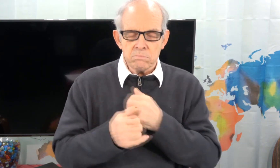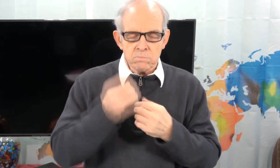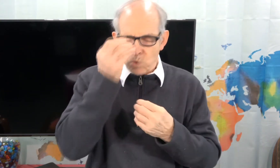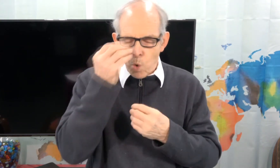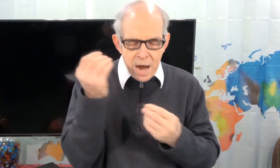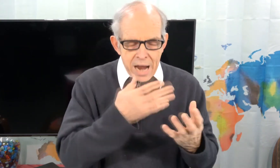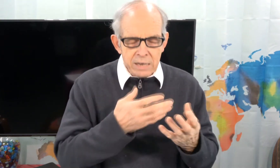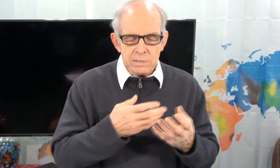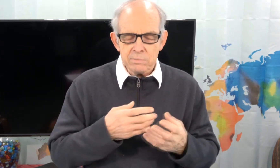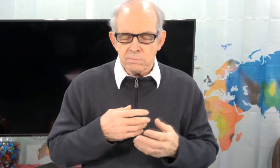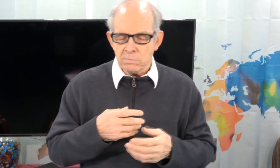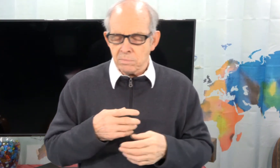country, obey,